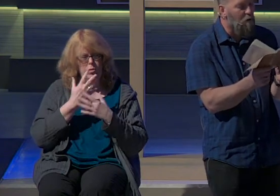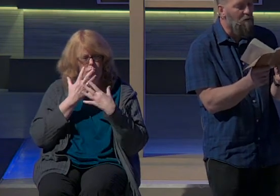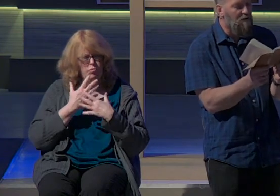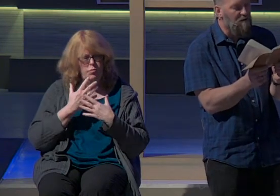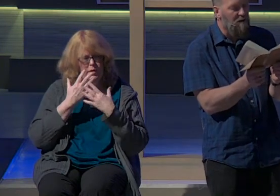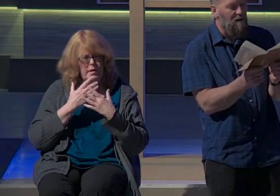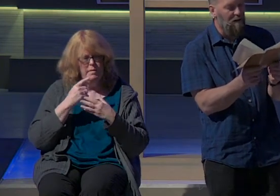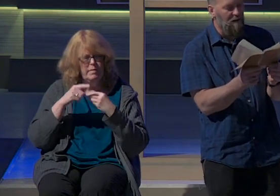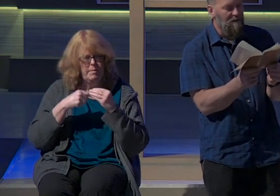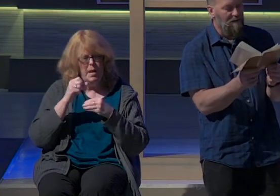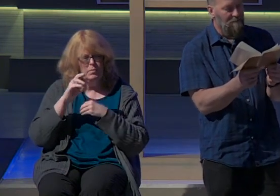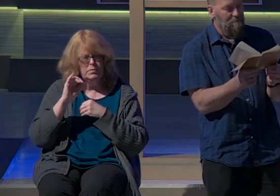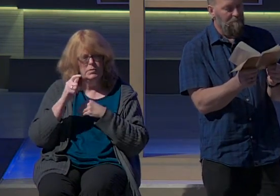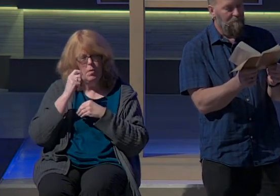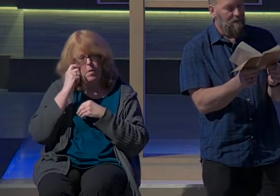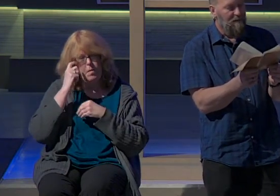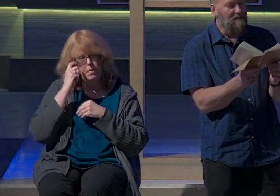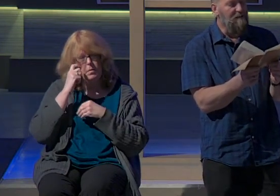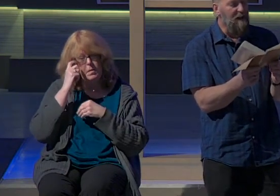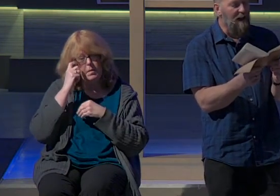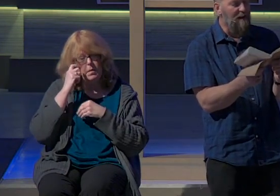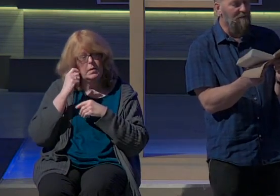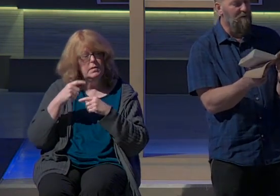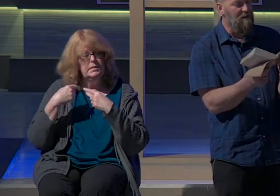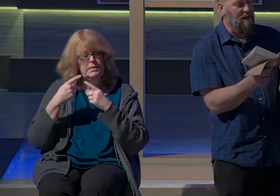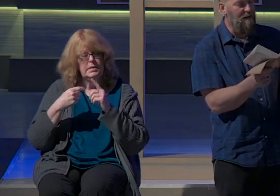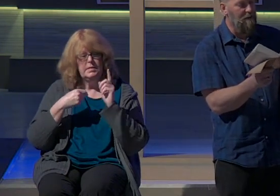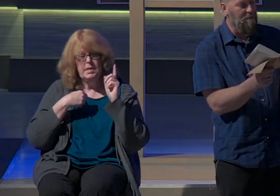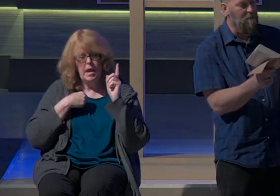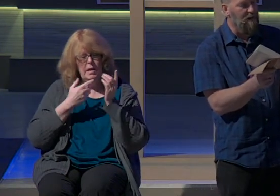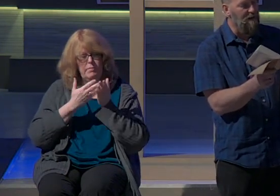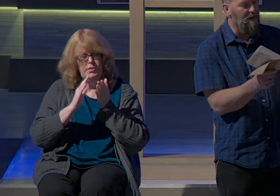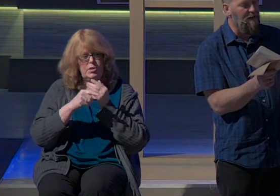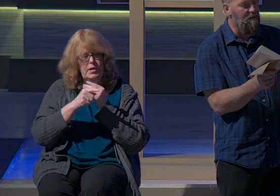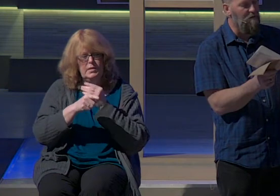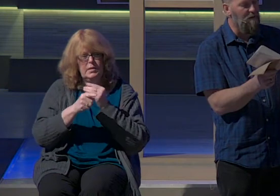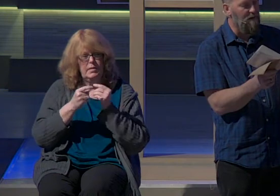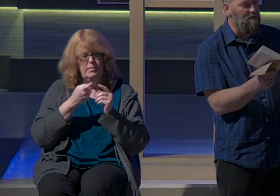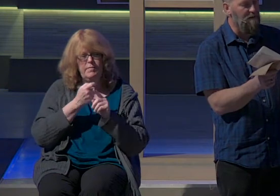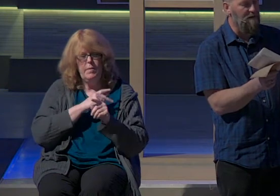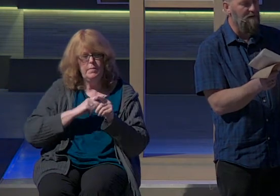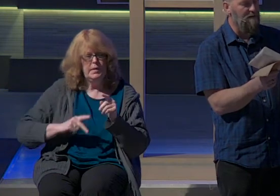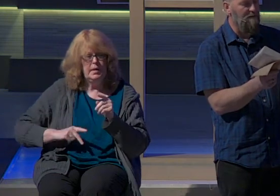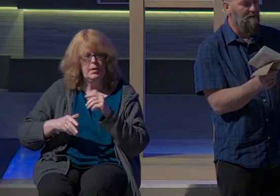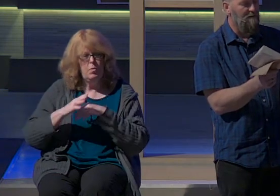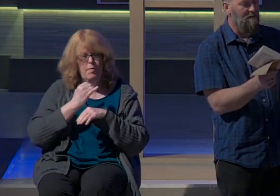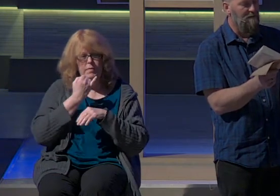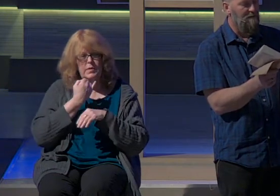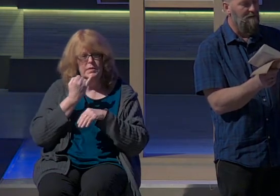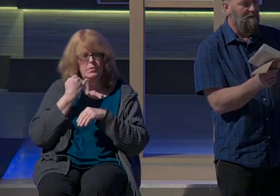grieve over Saul, since I have rejected him from being king over Israel?